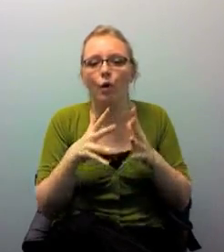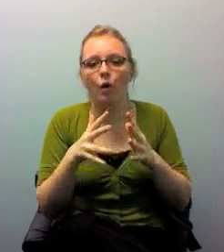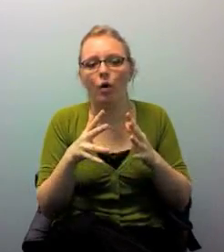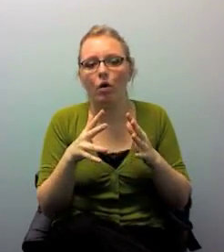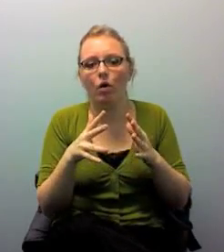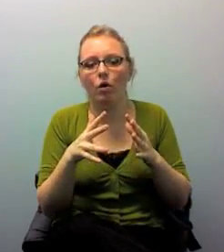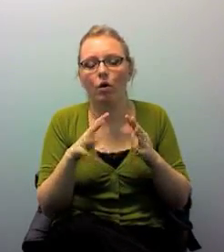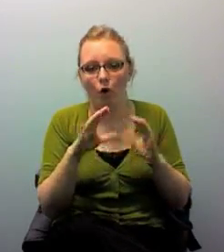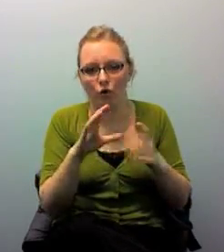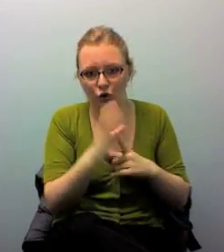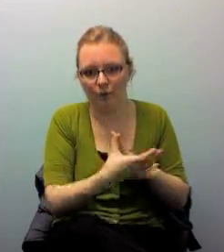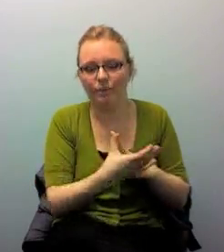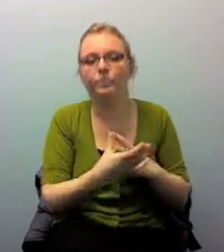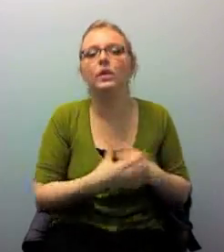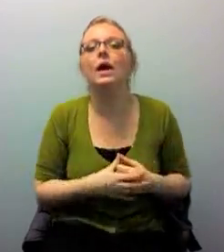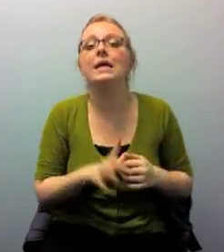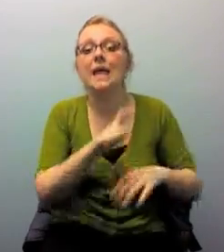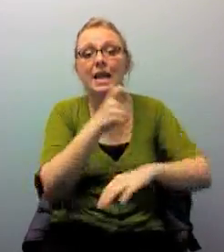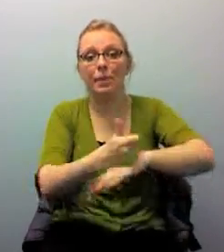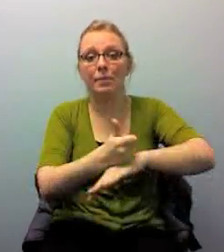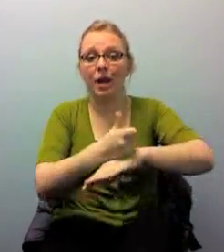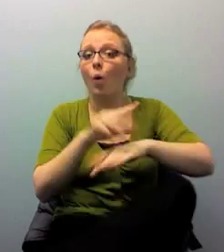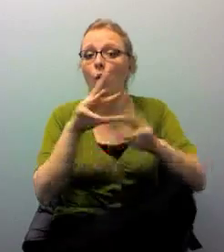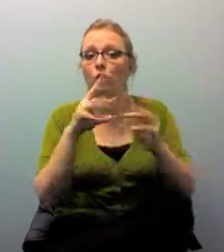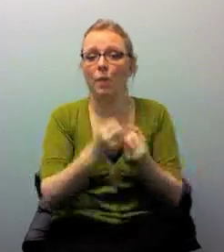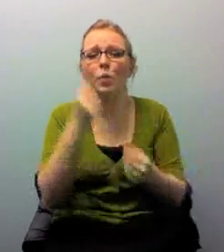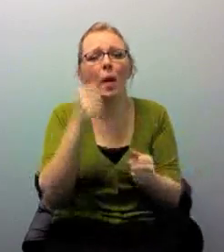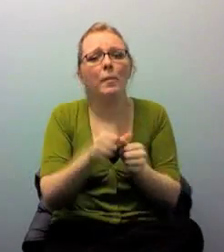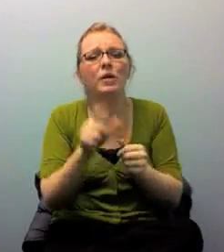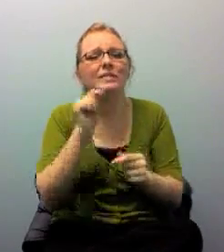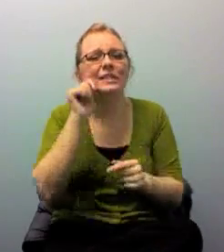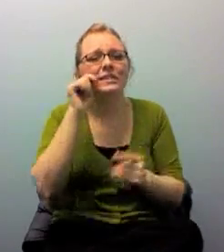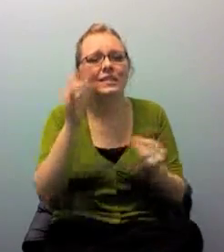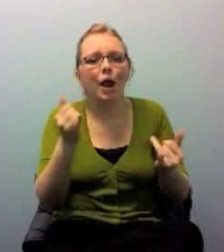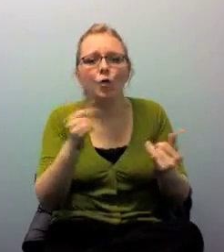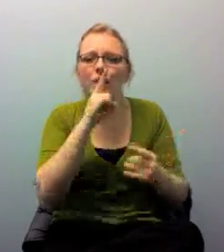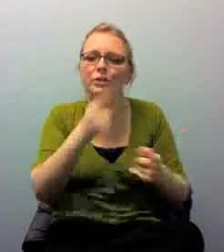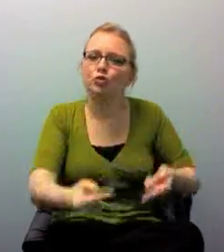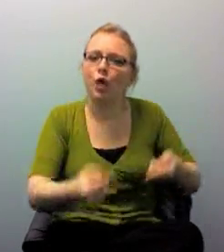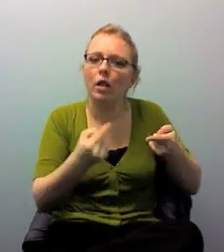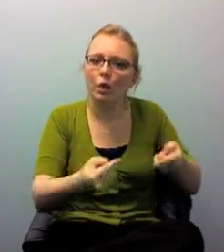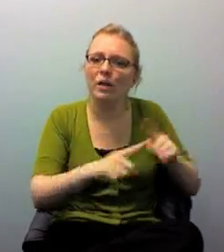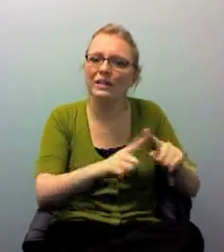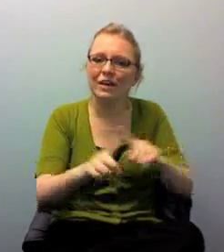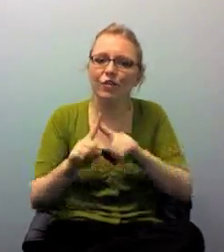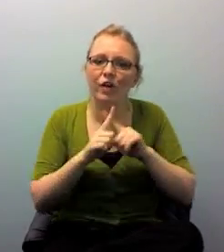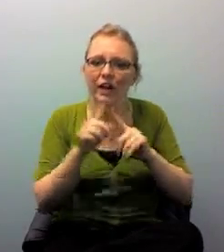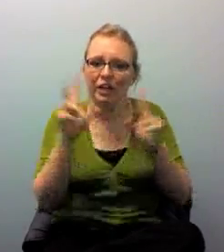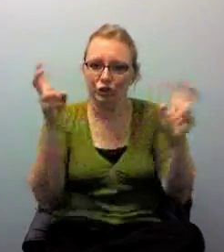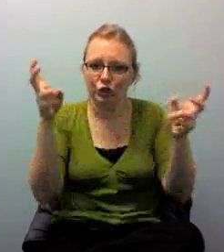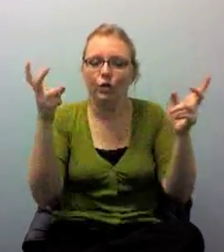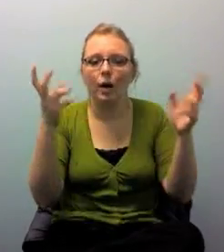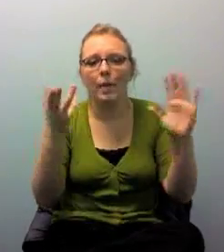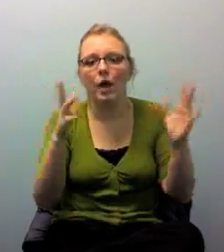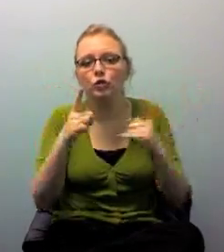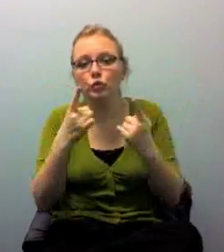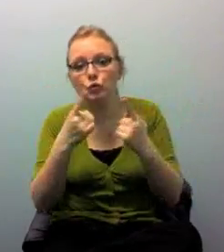implementing a workshop or a seminar, remember, teenagers today are struggling with very different issues than when we were growing up.